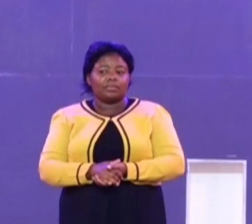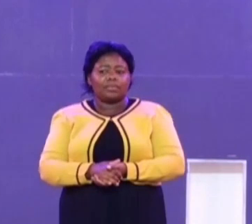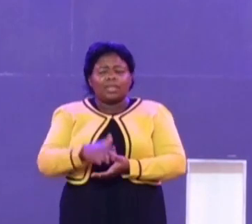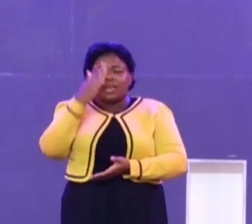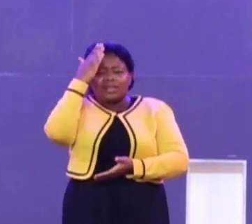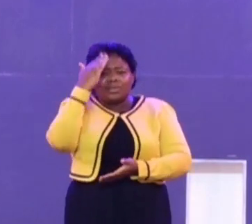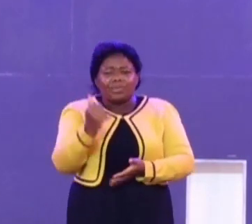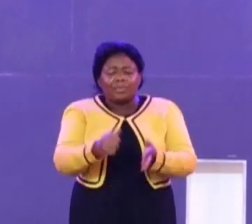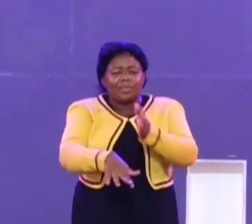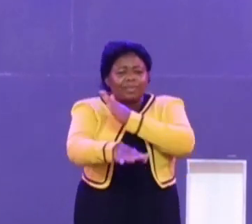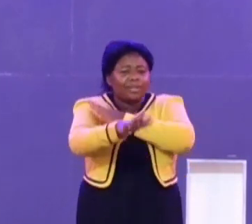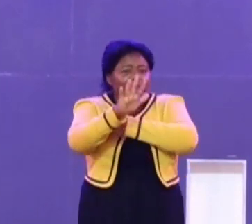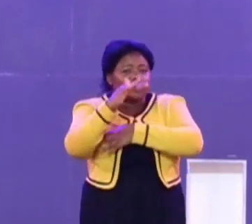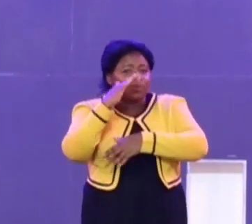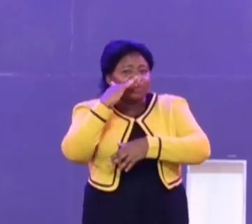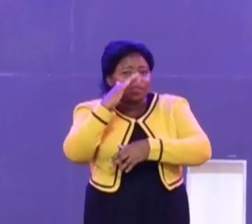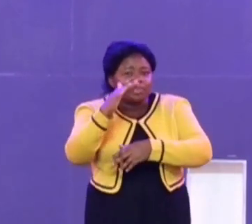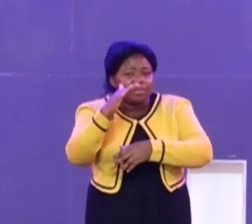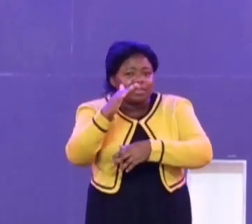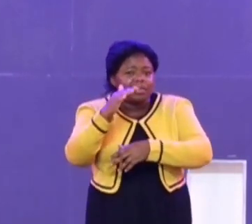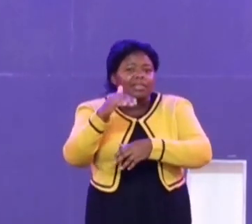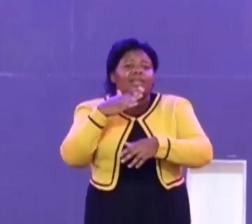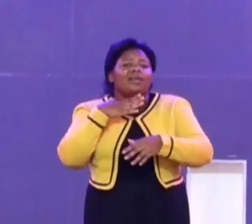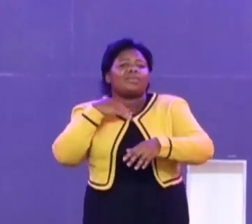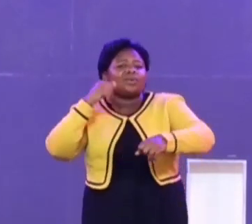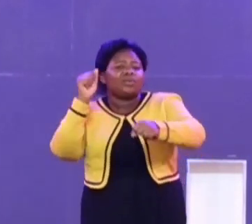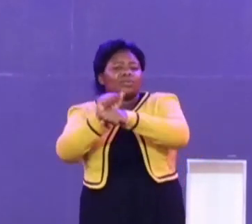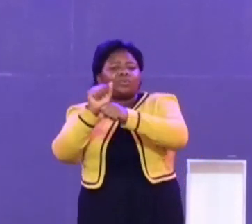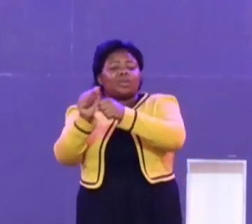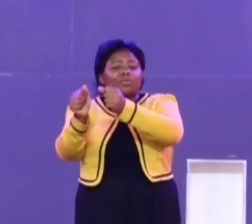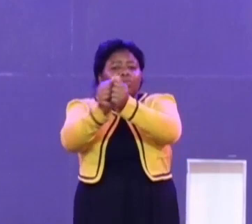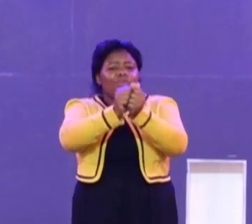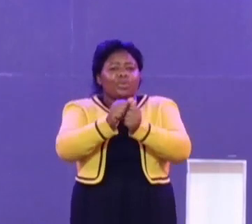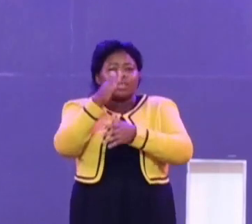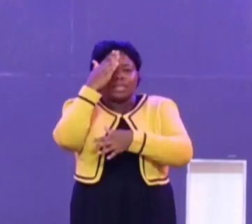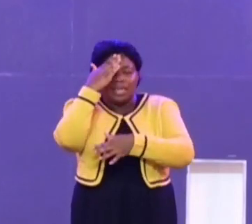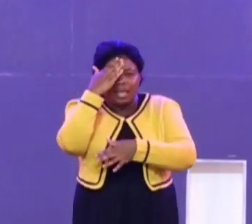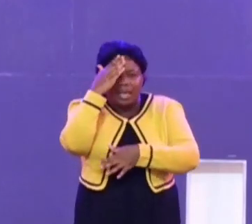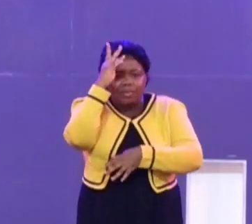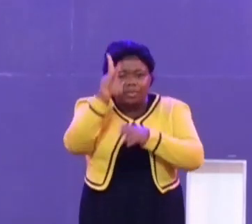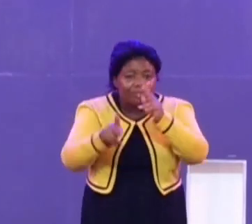why would God say, I want to work with the humility? And God